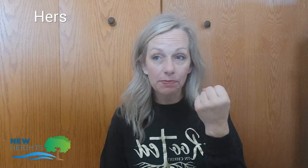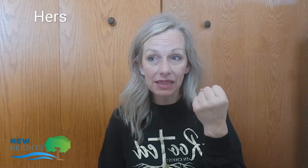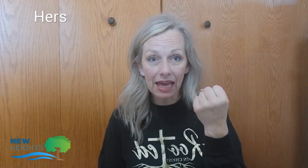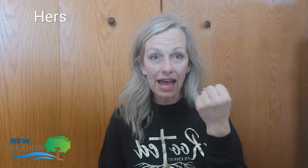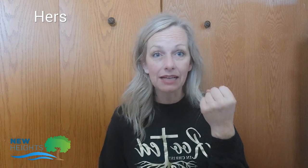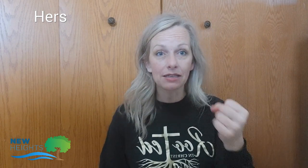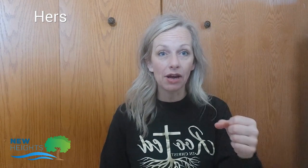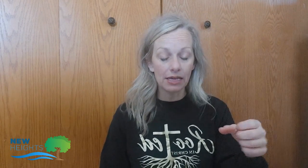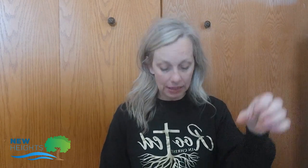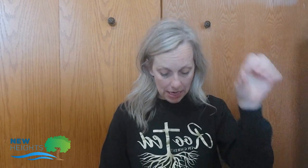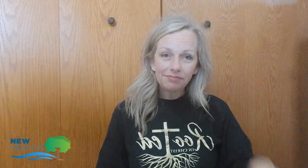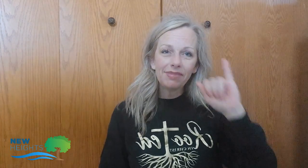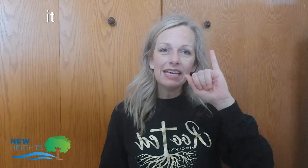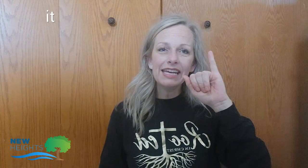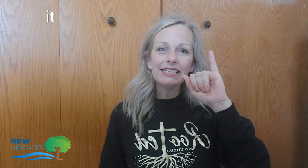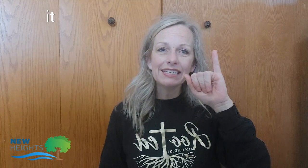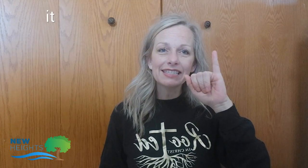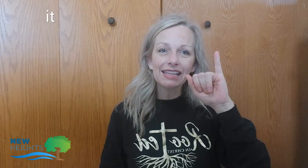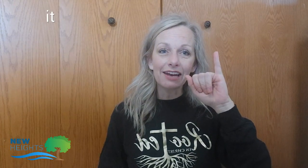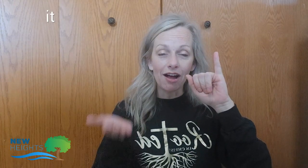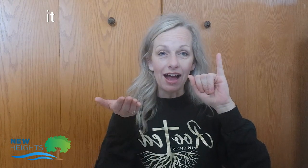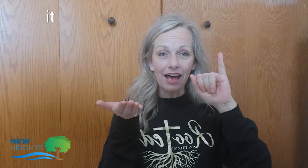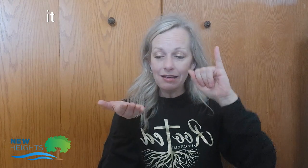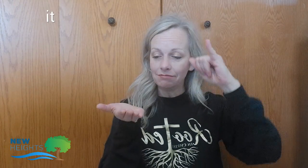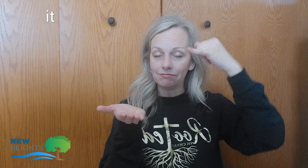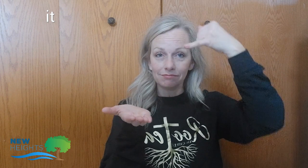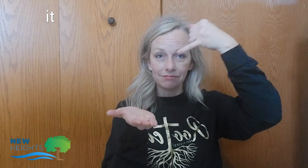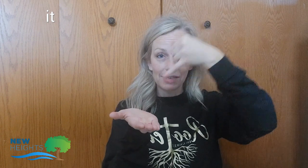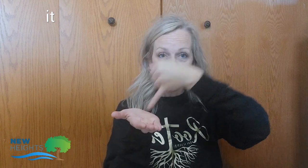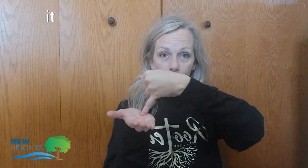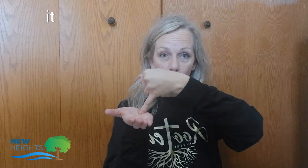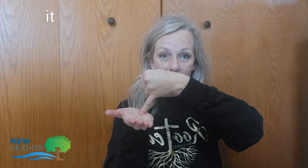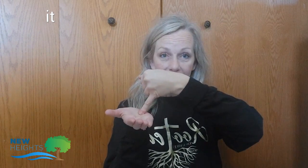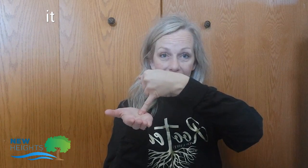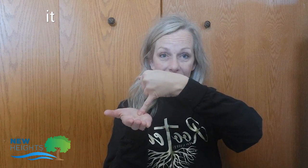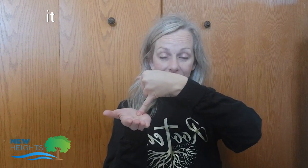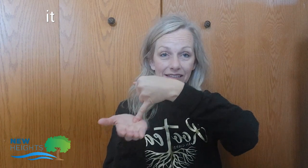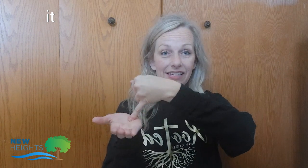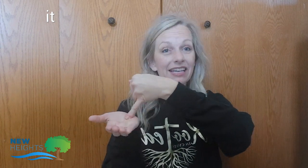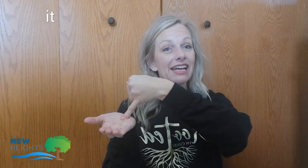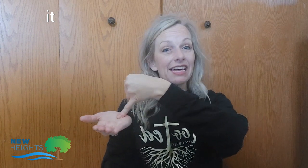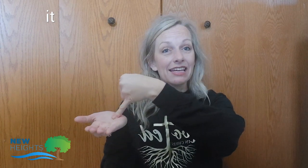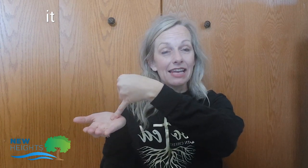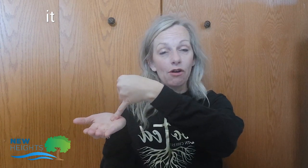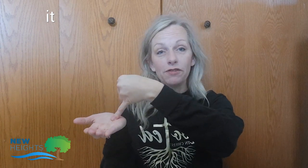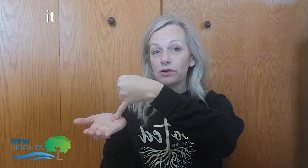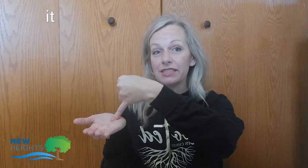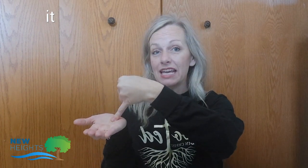spin that S, all right? It is the letter I and you point at it. Now, if you're